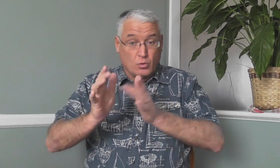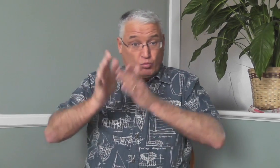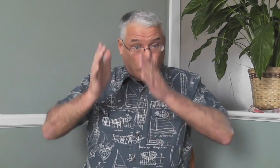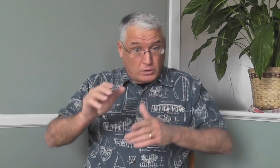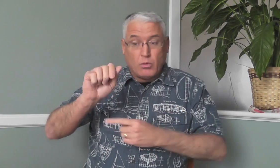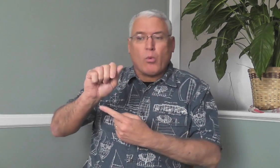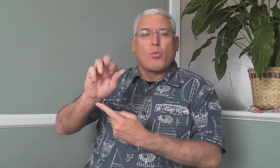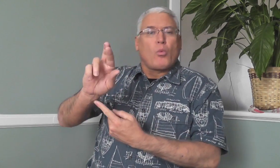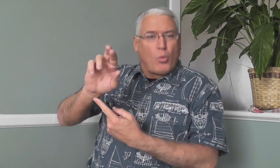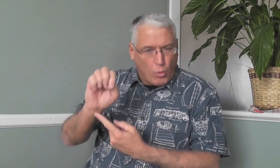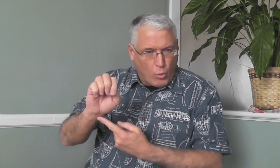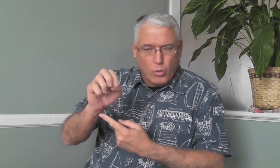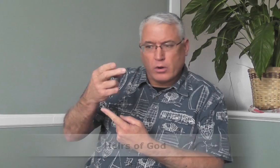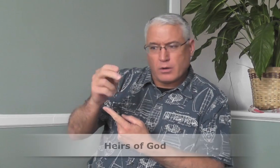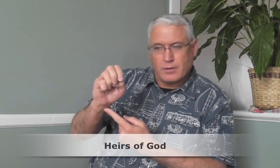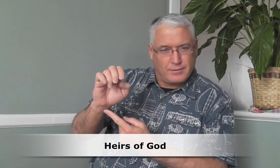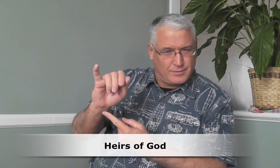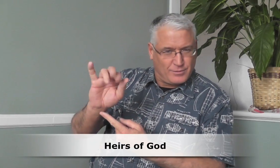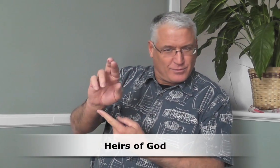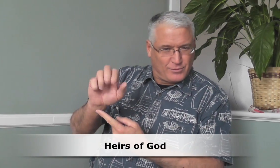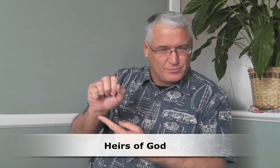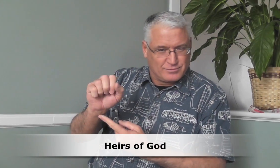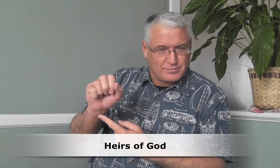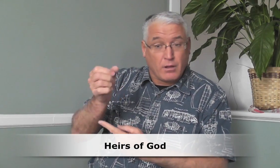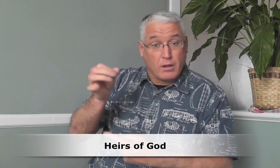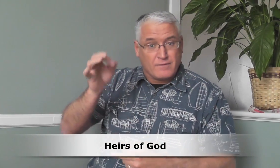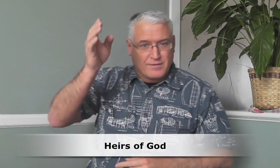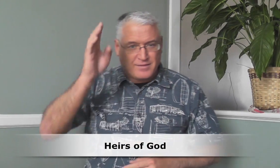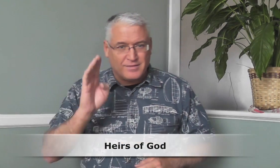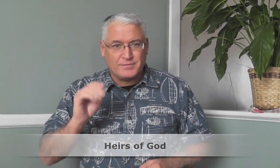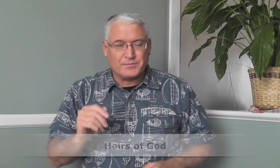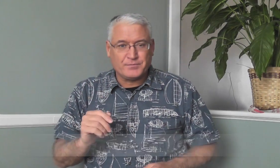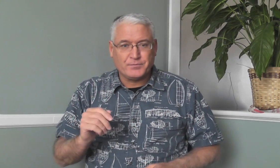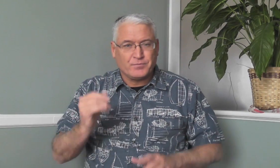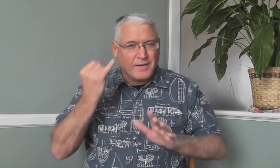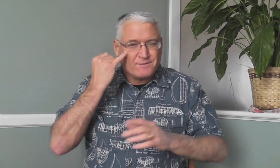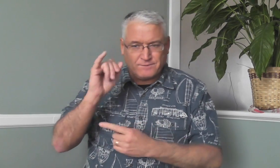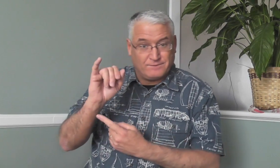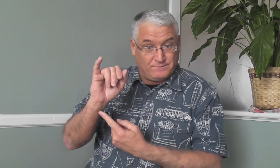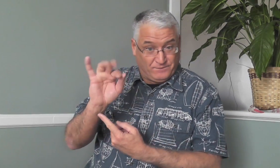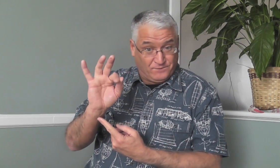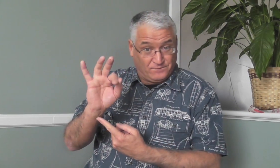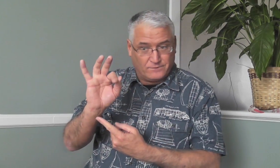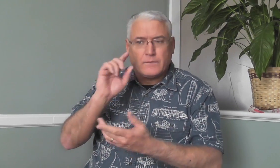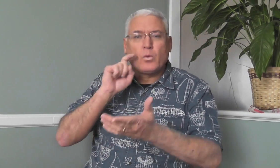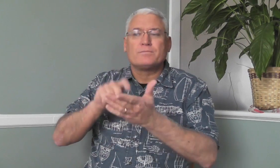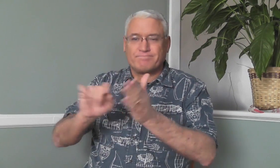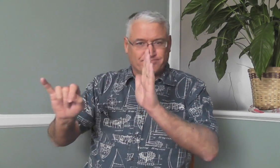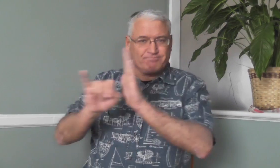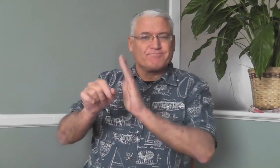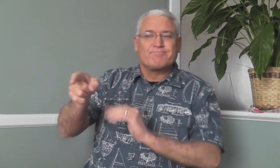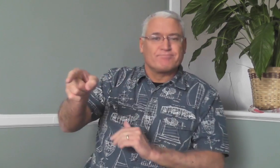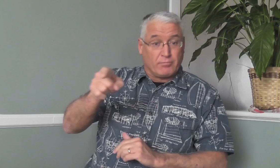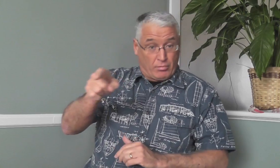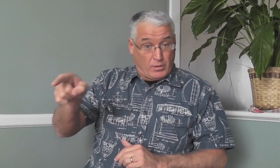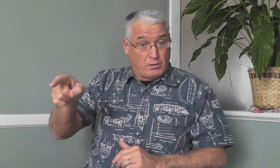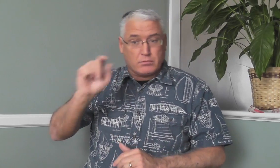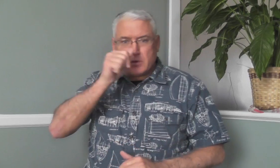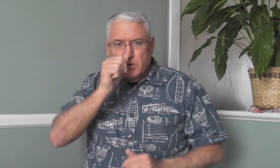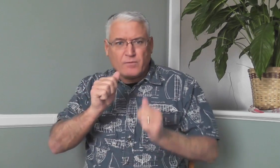sure that they are heirs of God. Heirs of God if they are willing